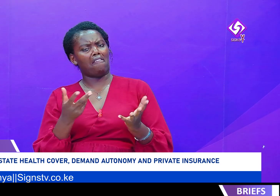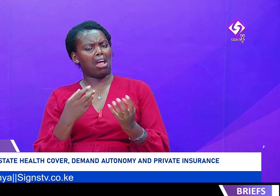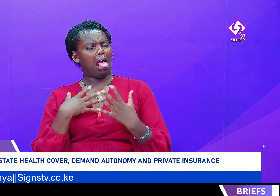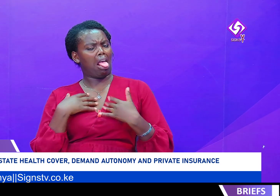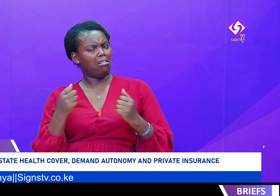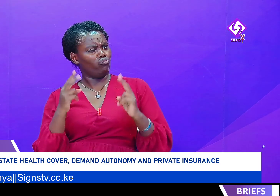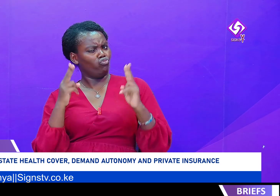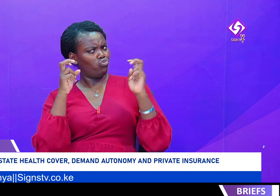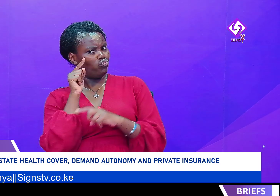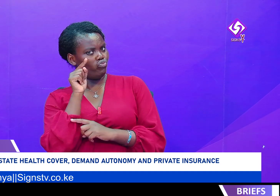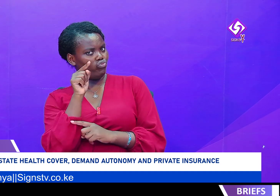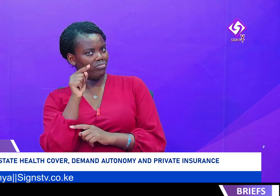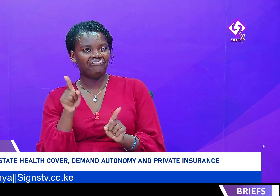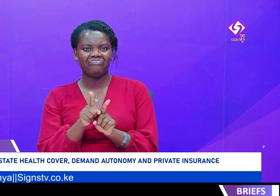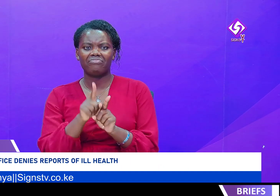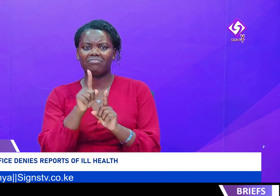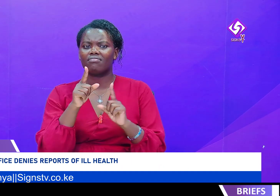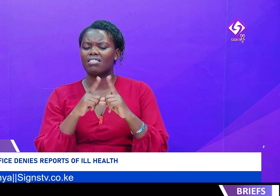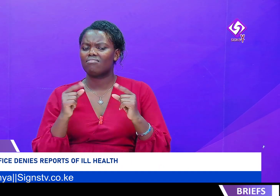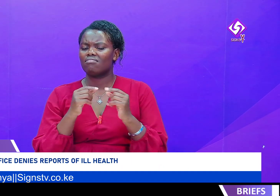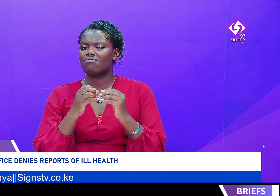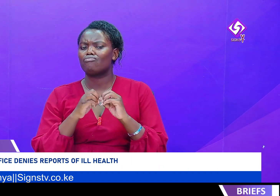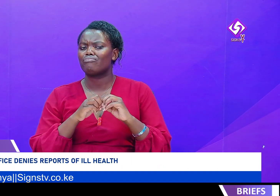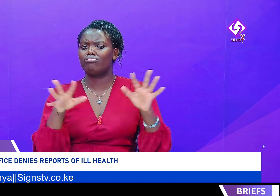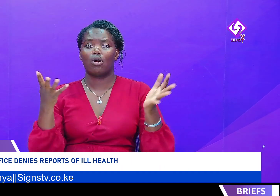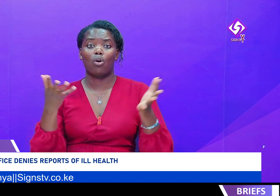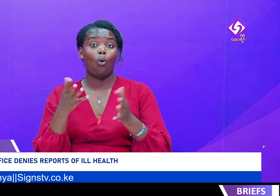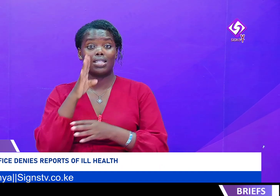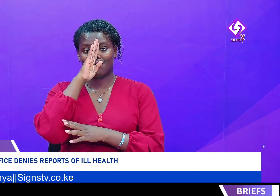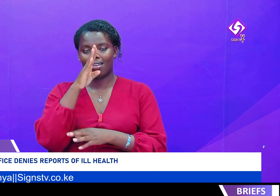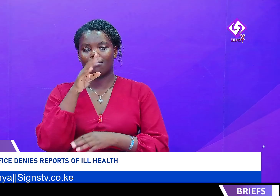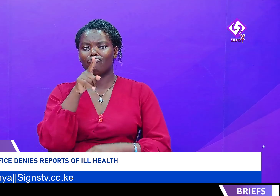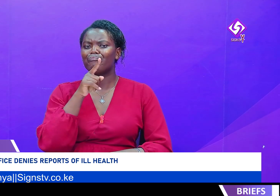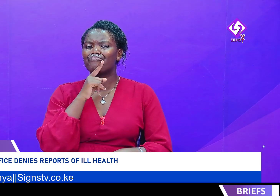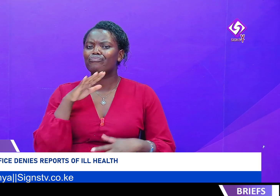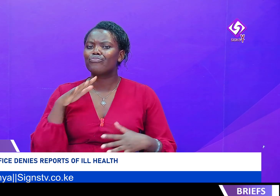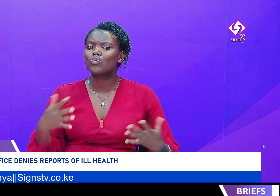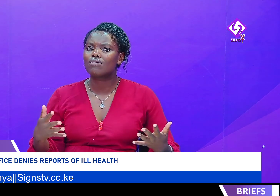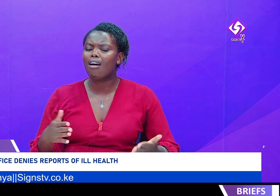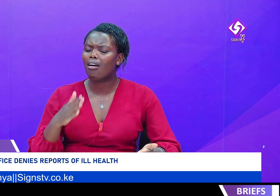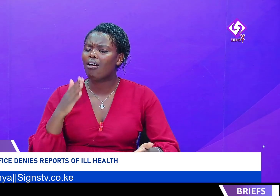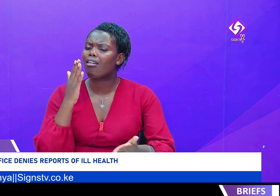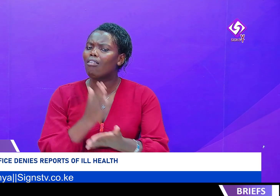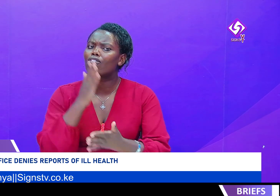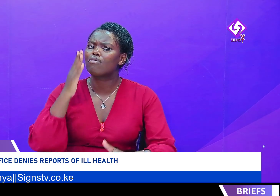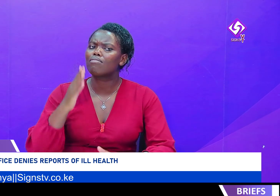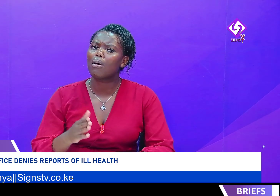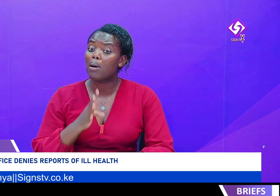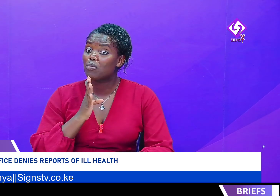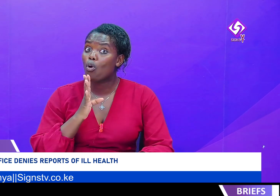leader is suffering from undisclosed health complications. In a statement released Sunday,